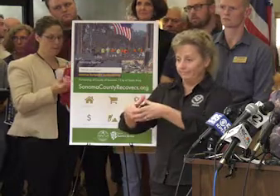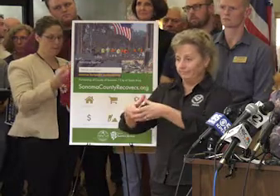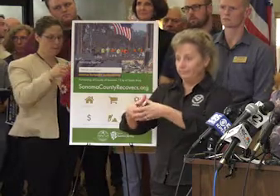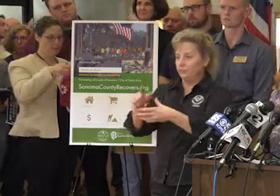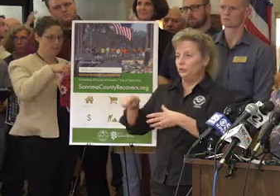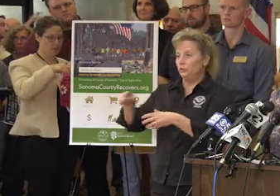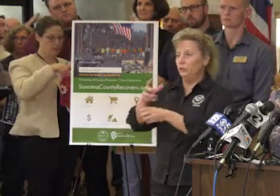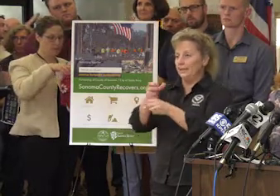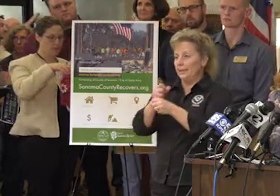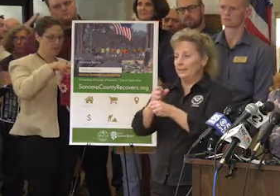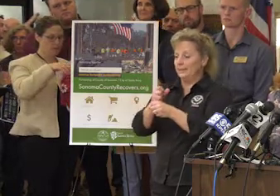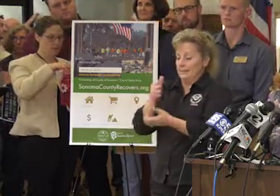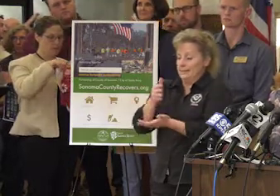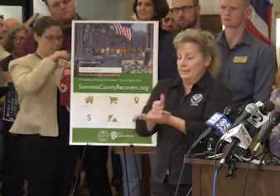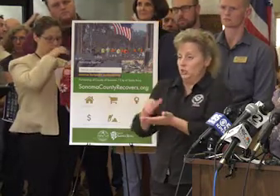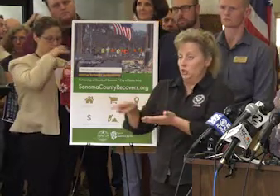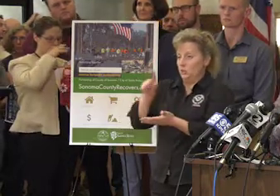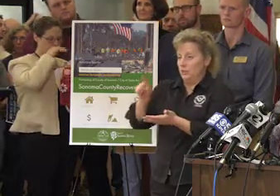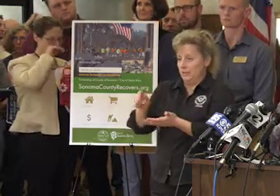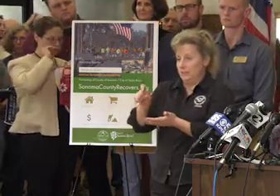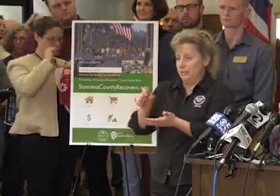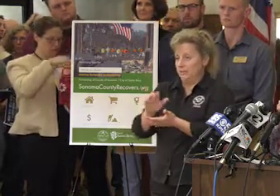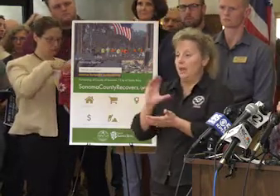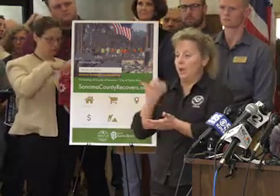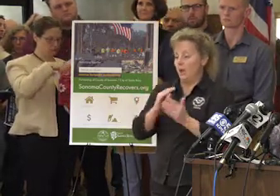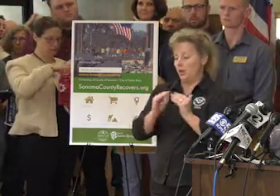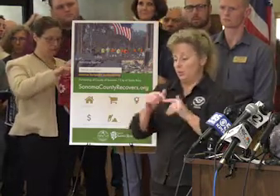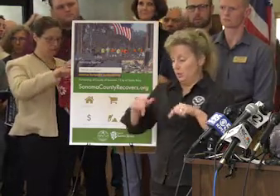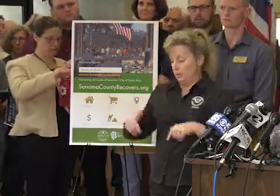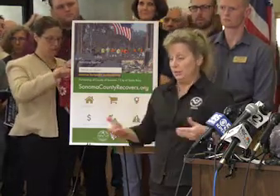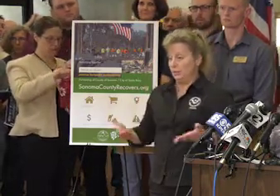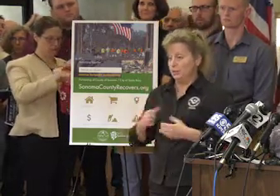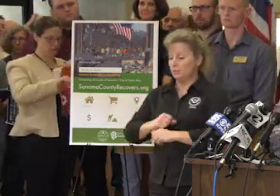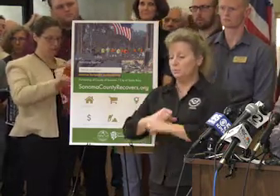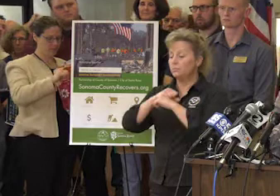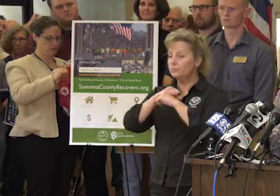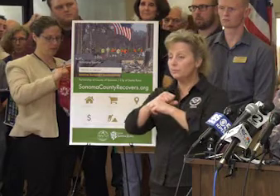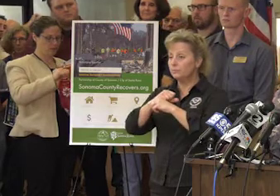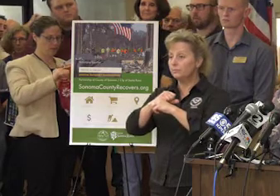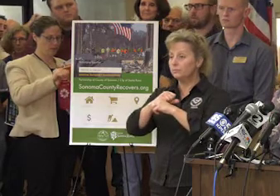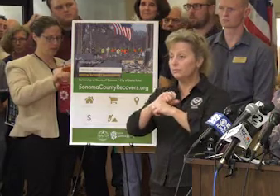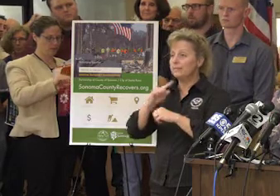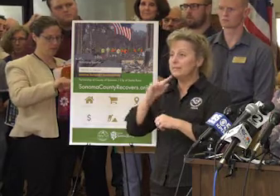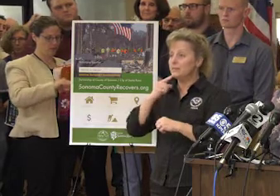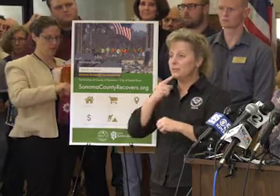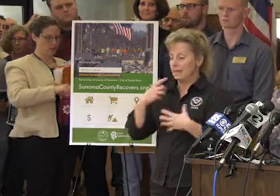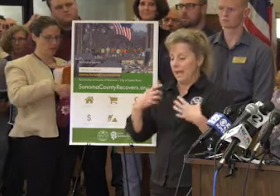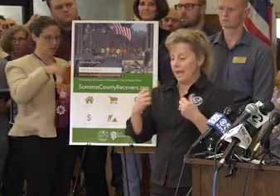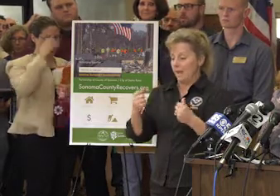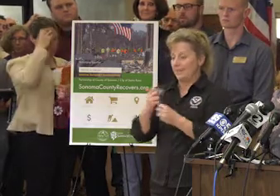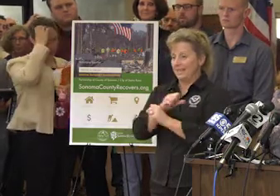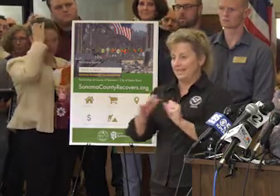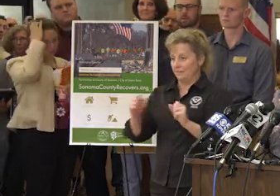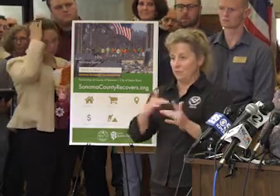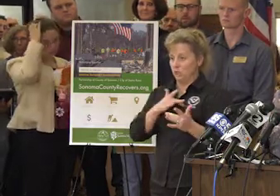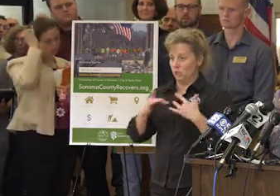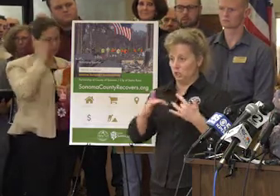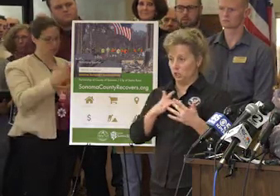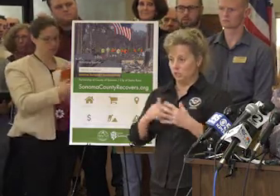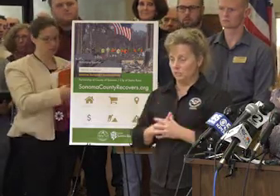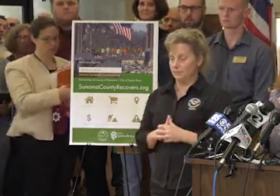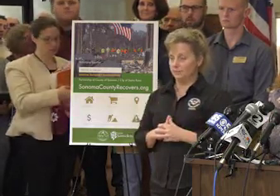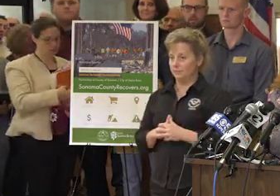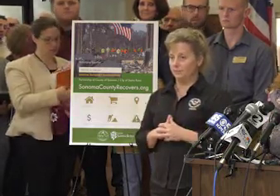the assistance that you need and that our community is protected from serious health and safety